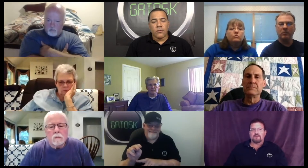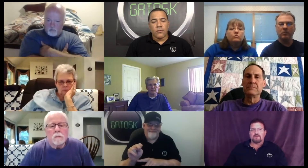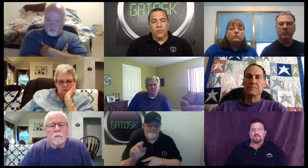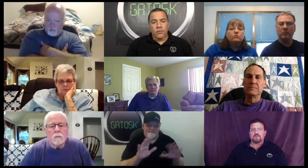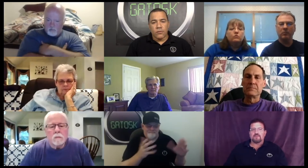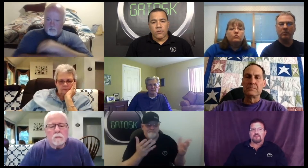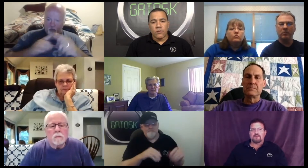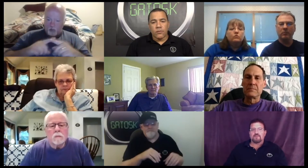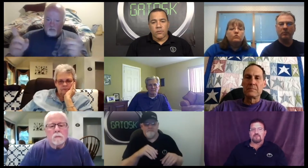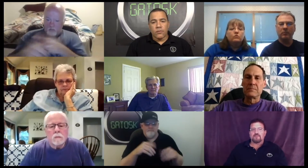Yeah. So